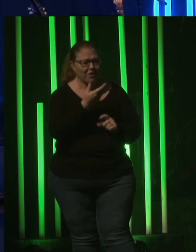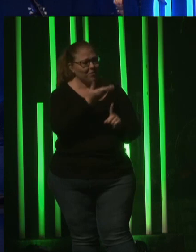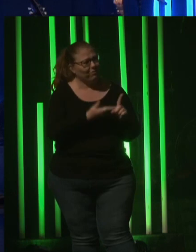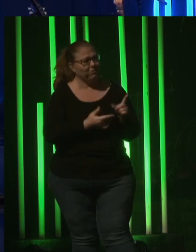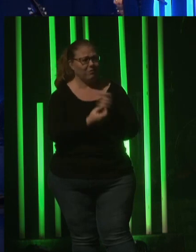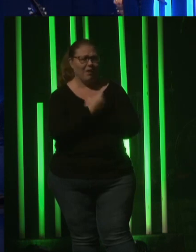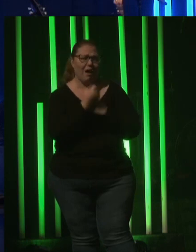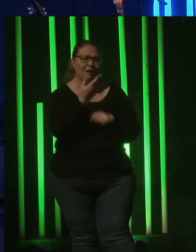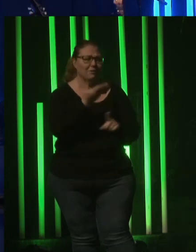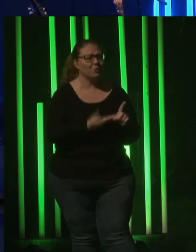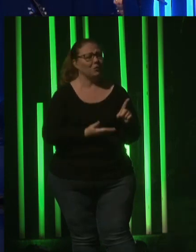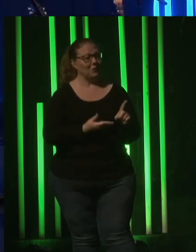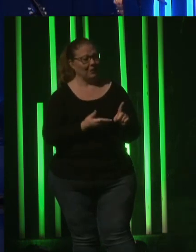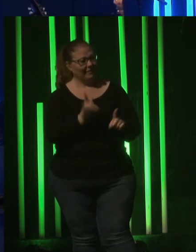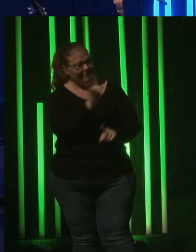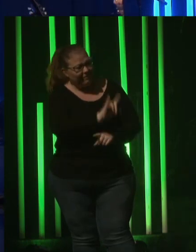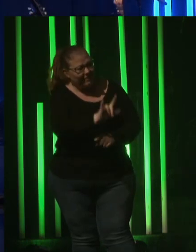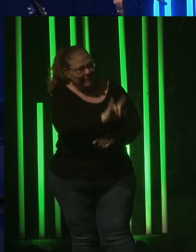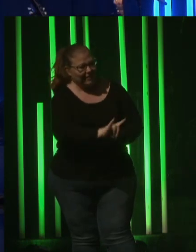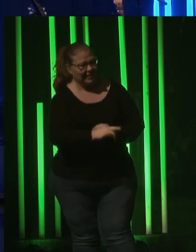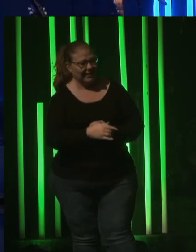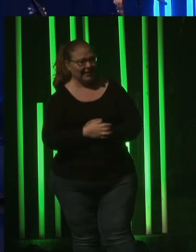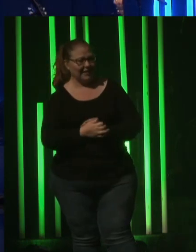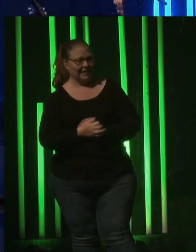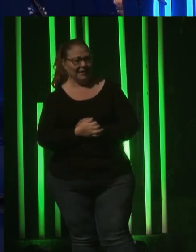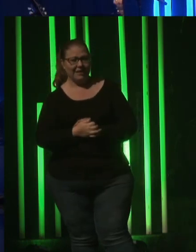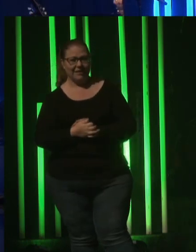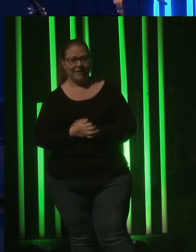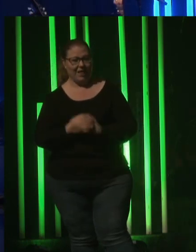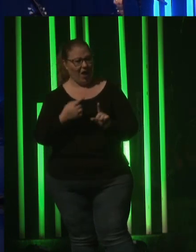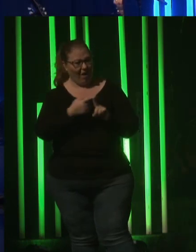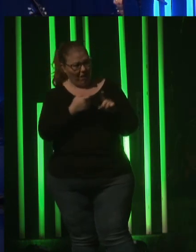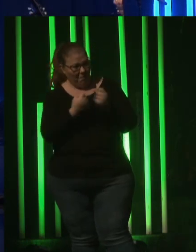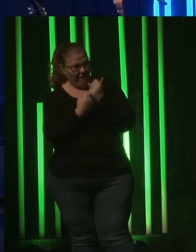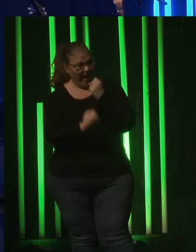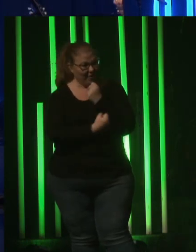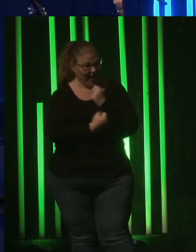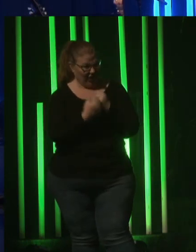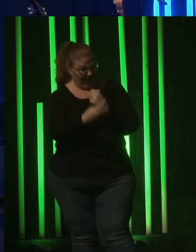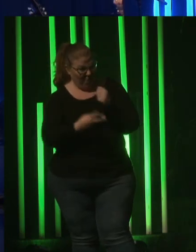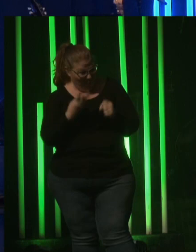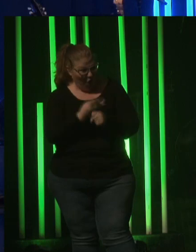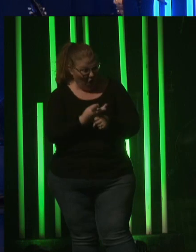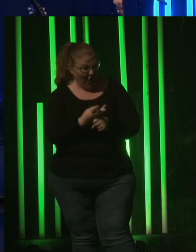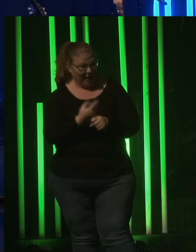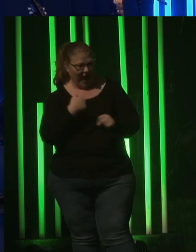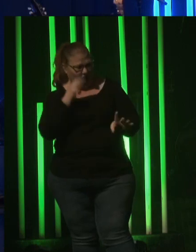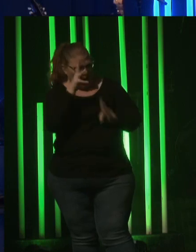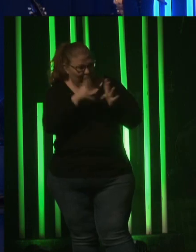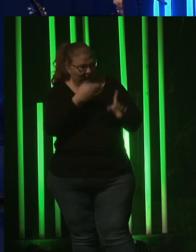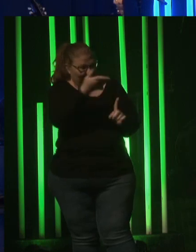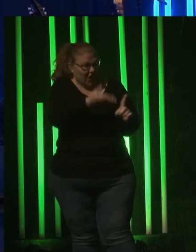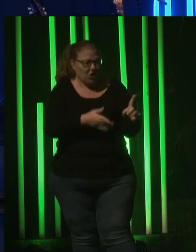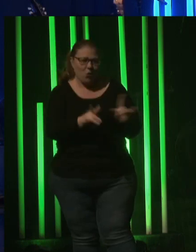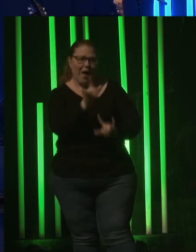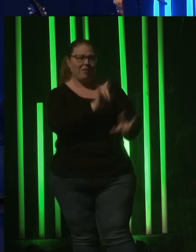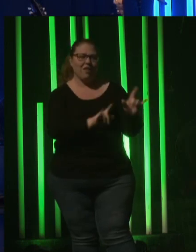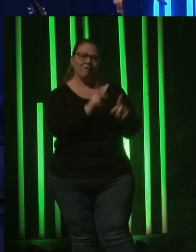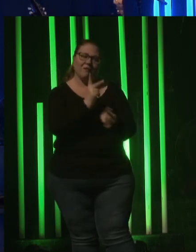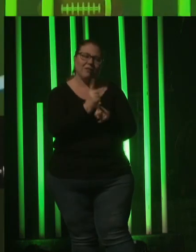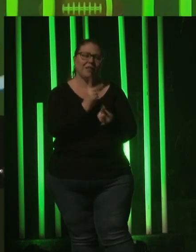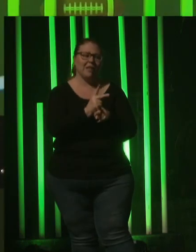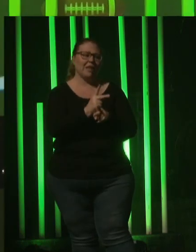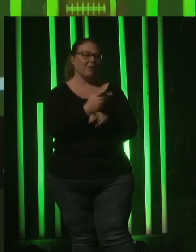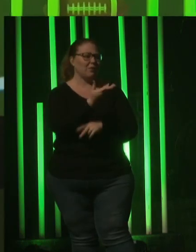loved by me. You are from the foundations of the world. I created you. I loved you. I care for